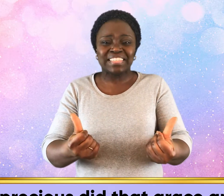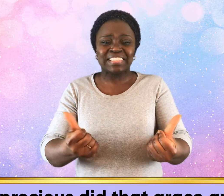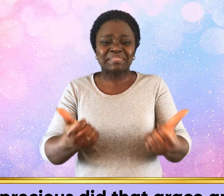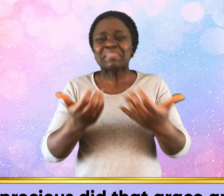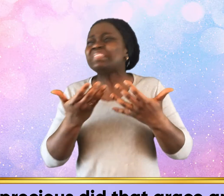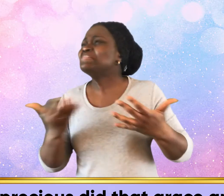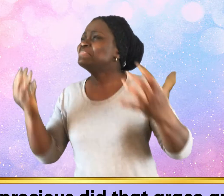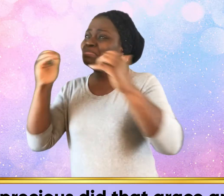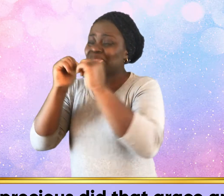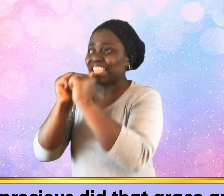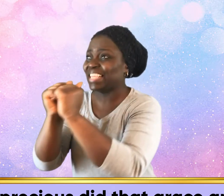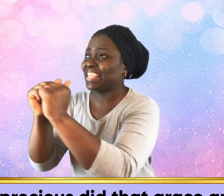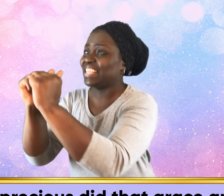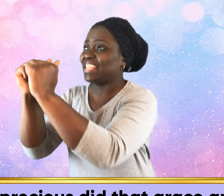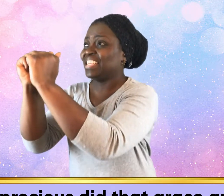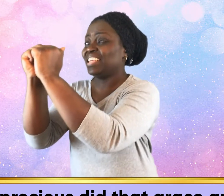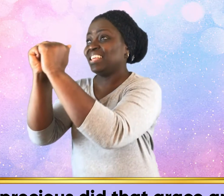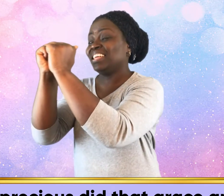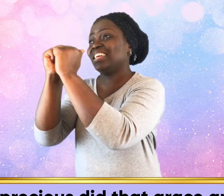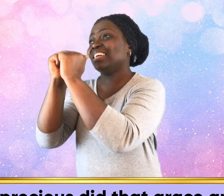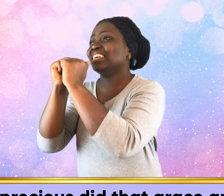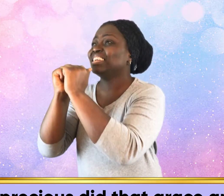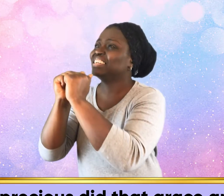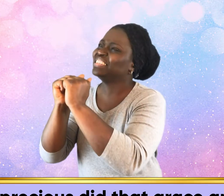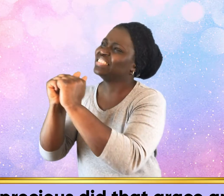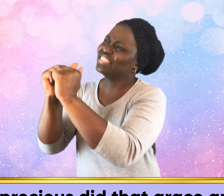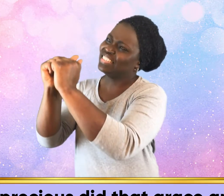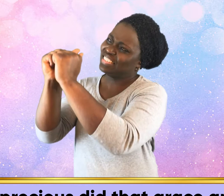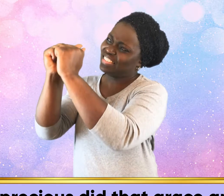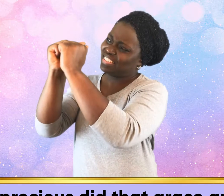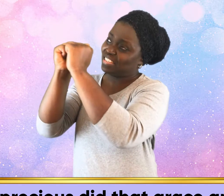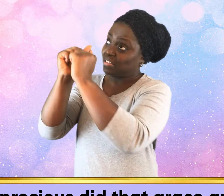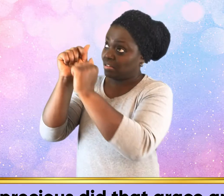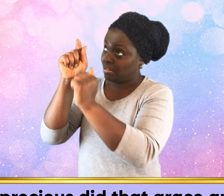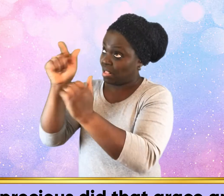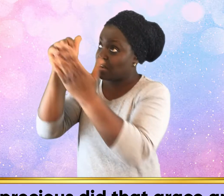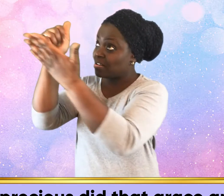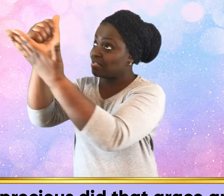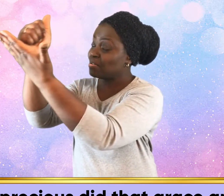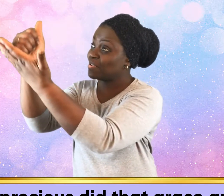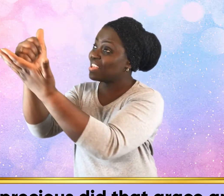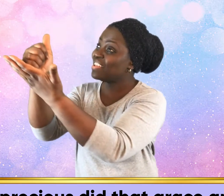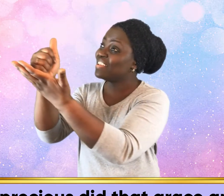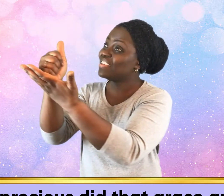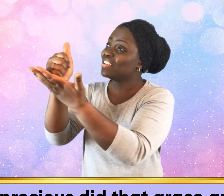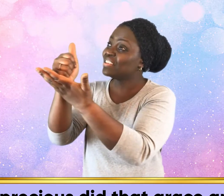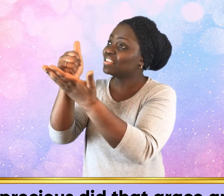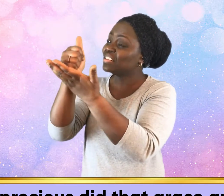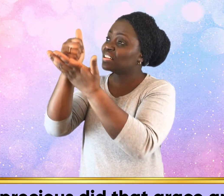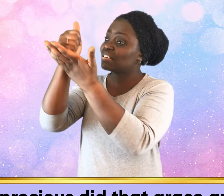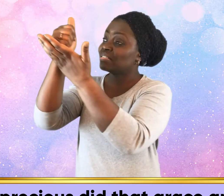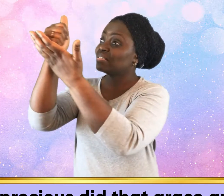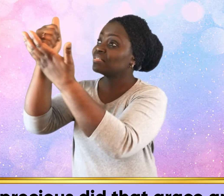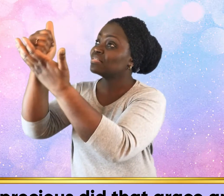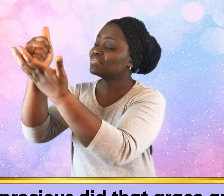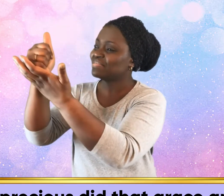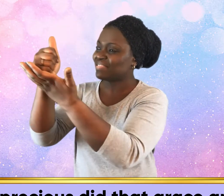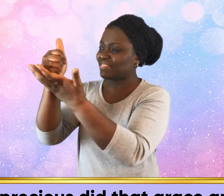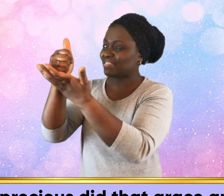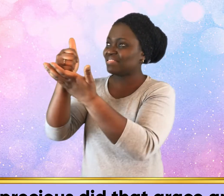How precious did that grace appear